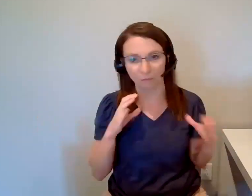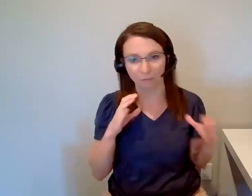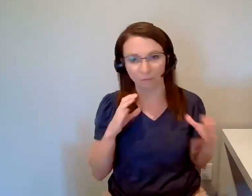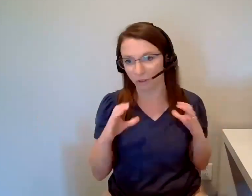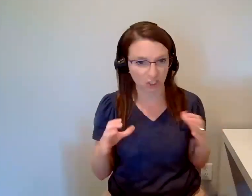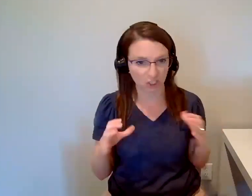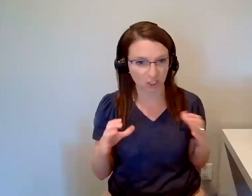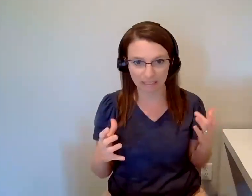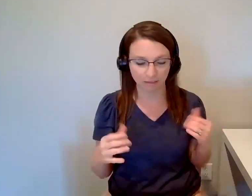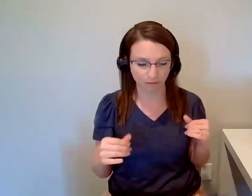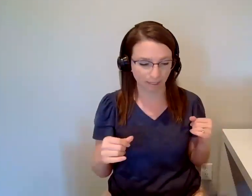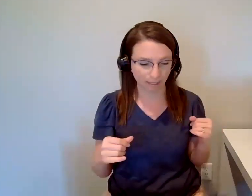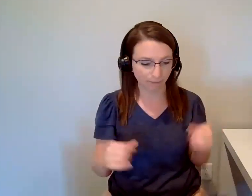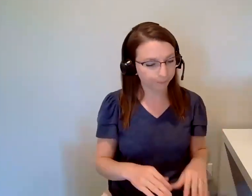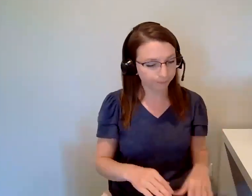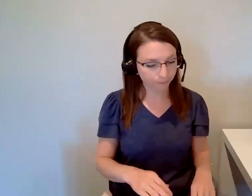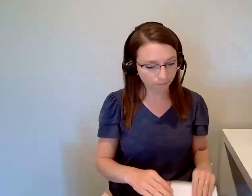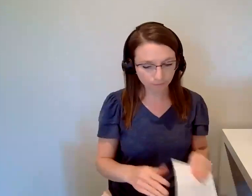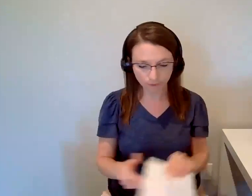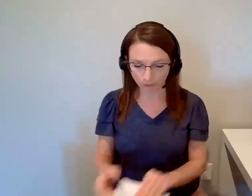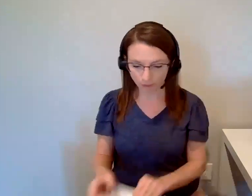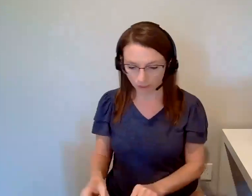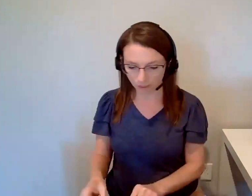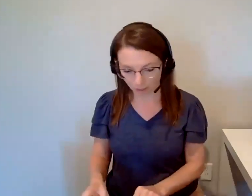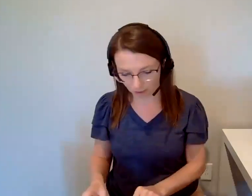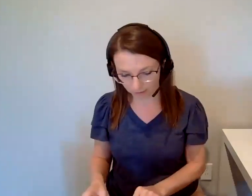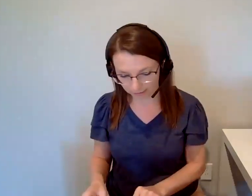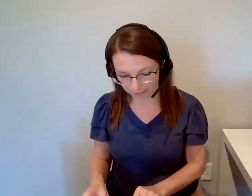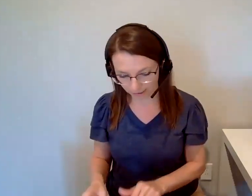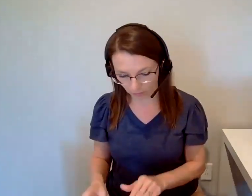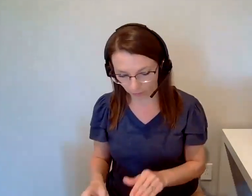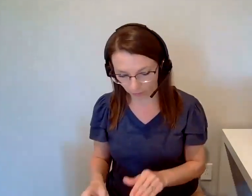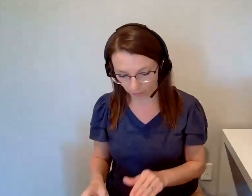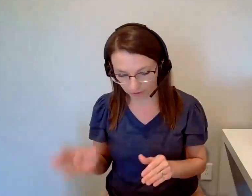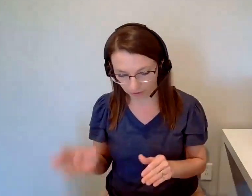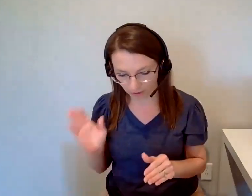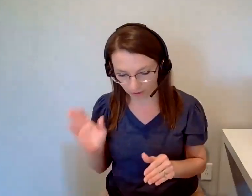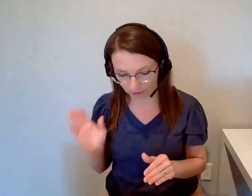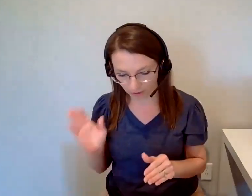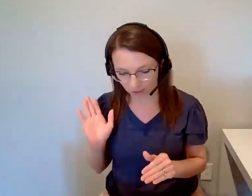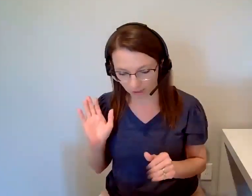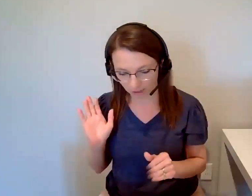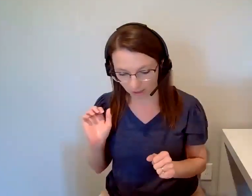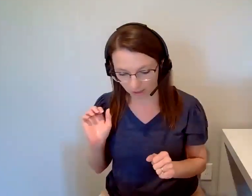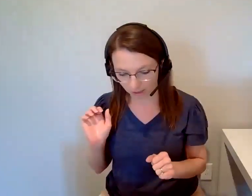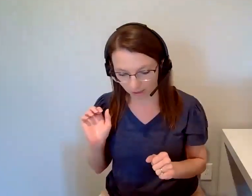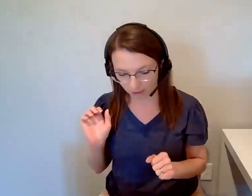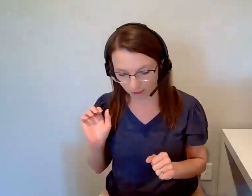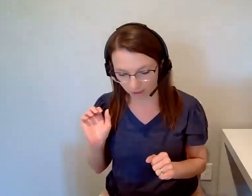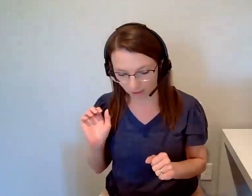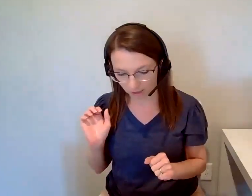of communication needs. Okay. Let's see, what else?